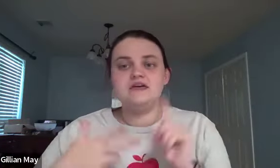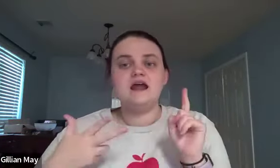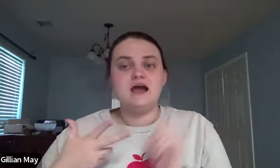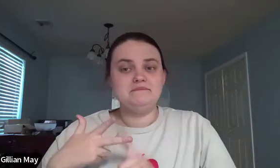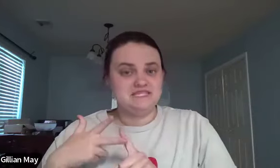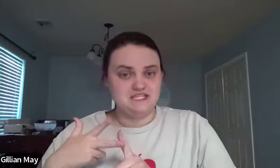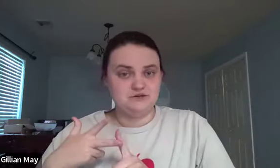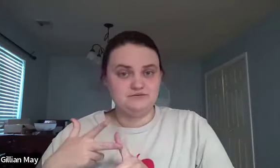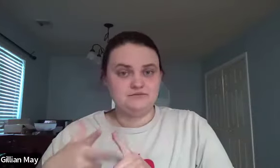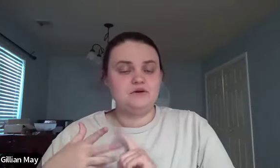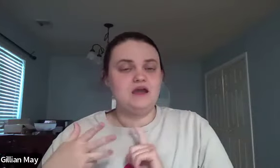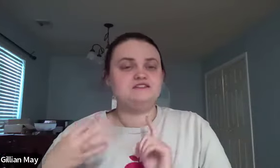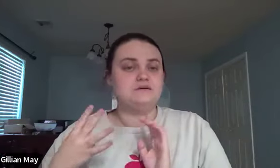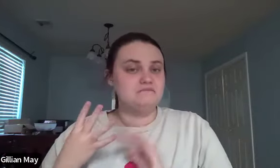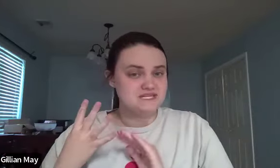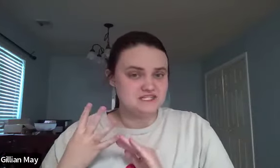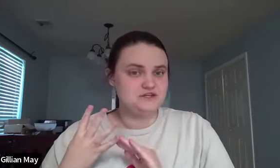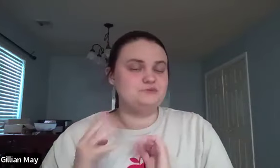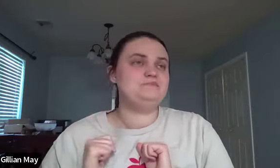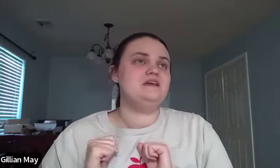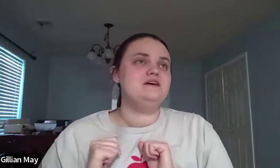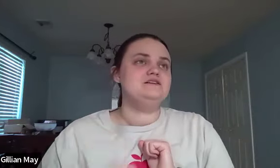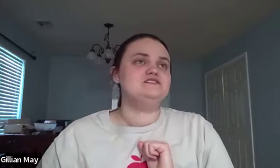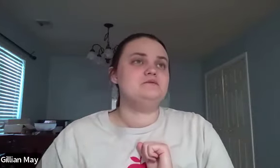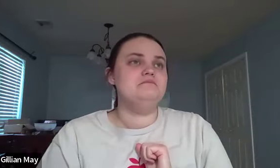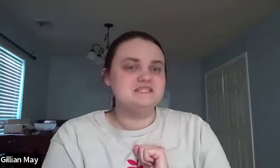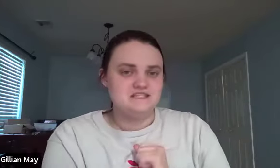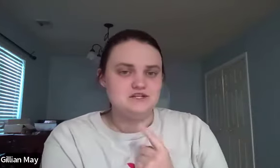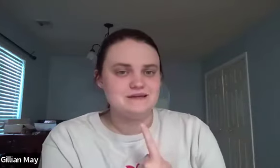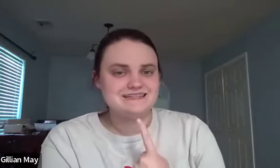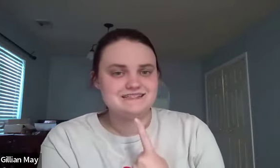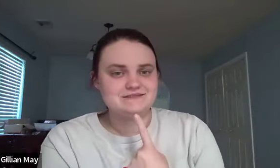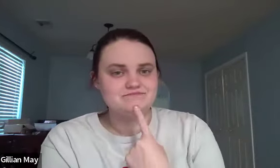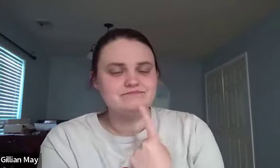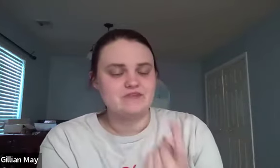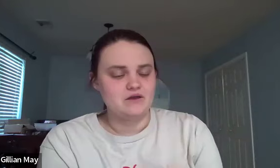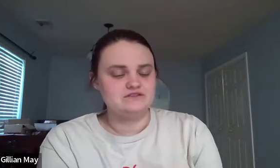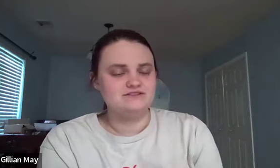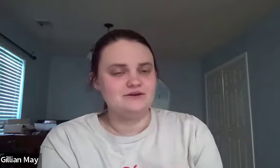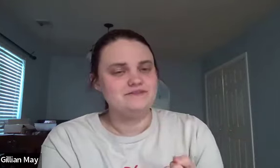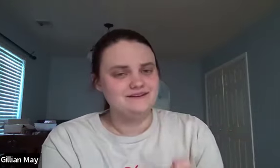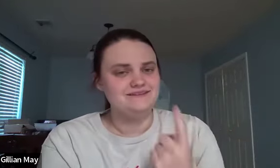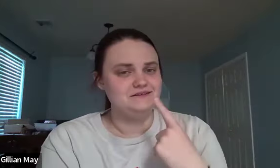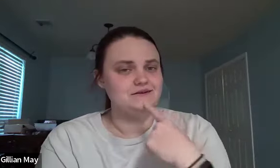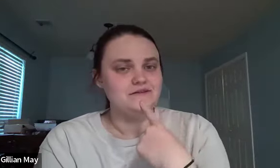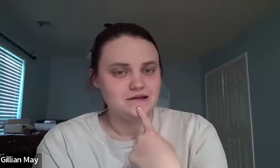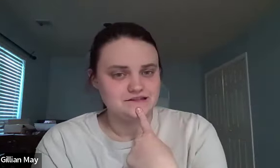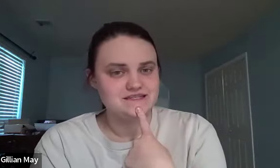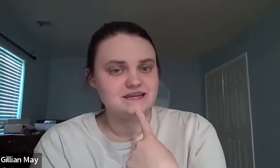then I miss you. Okay. So the miss you. So miss you is so funny enough, as I say it, it's